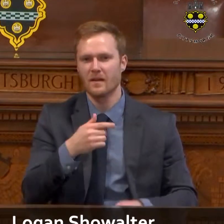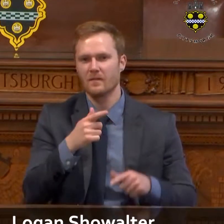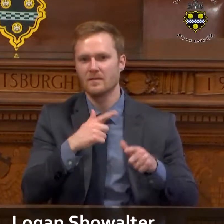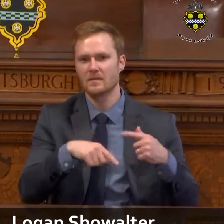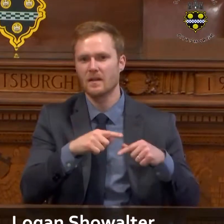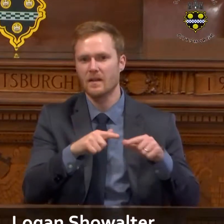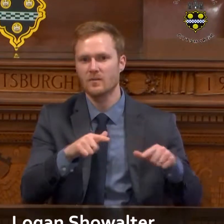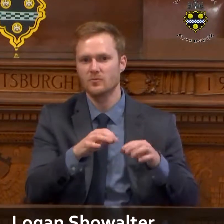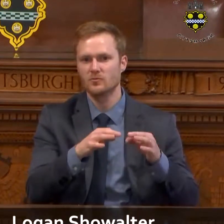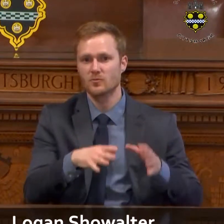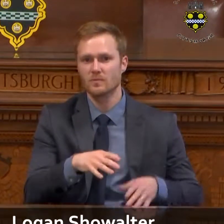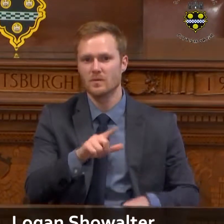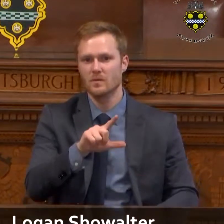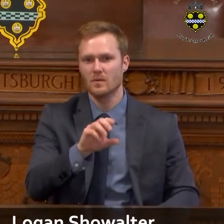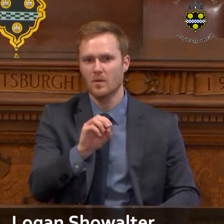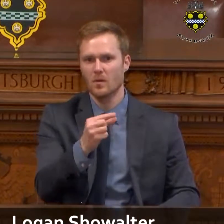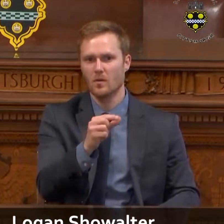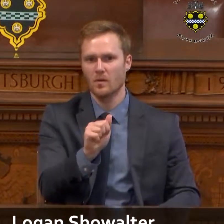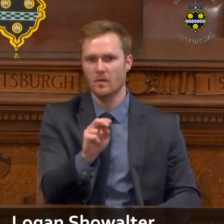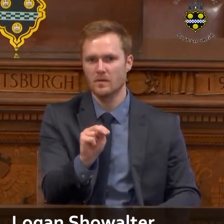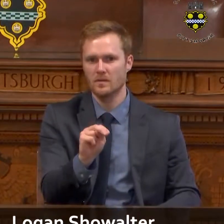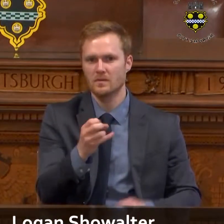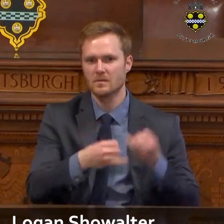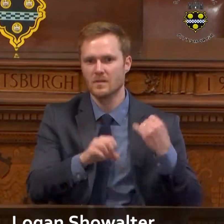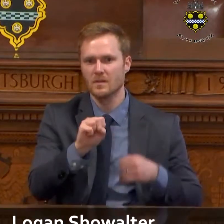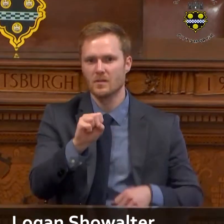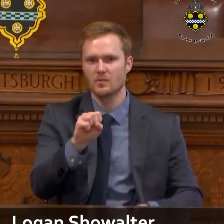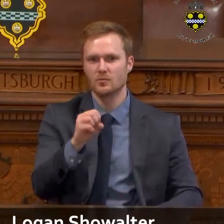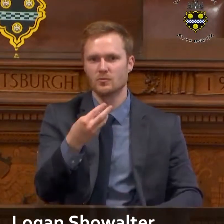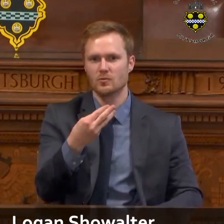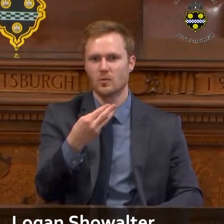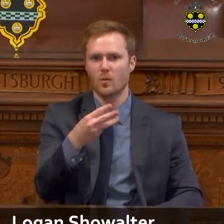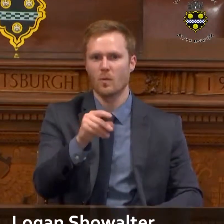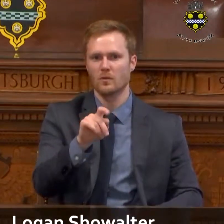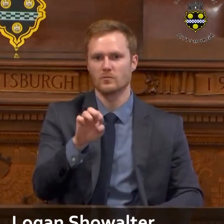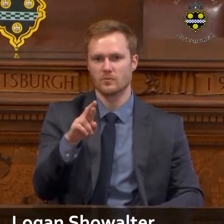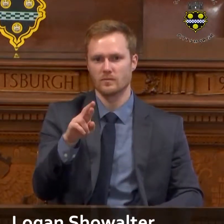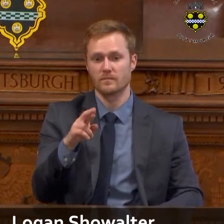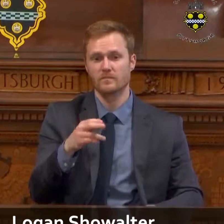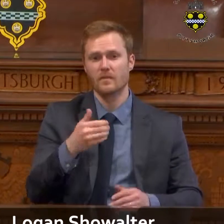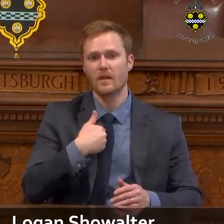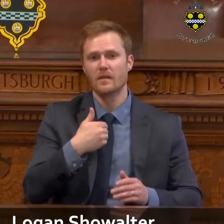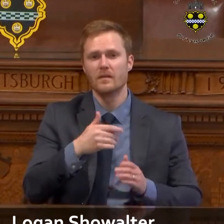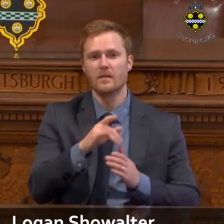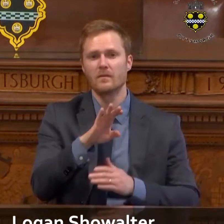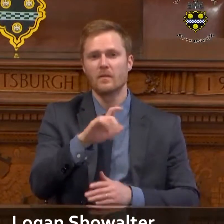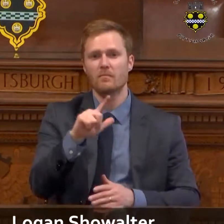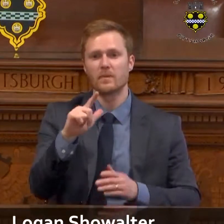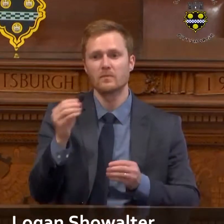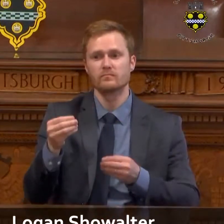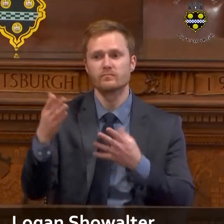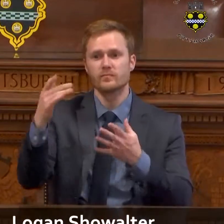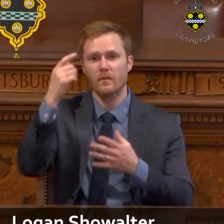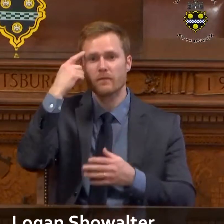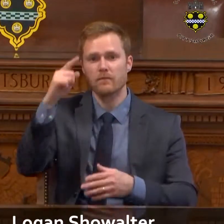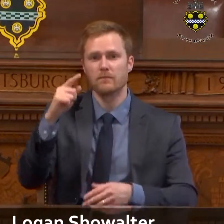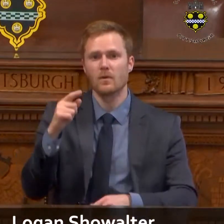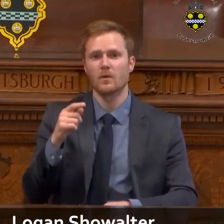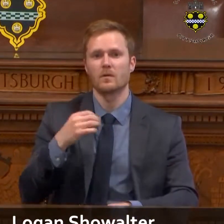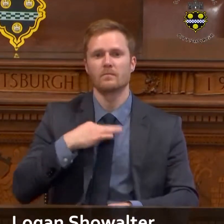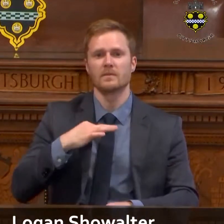interpreter, Logan Showalter. The following is a piece of legislation to be heard by Pittsburgh City